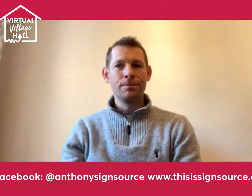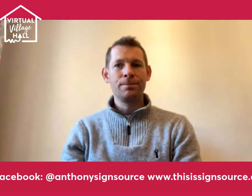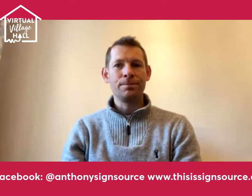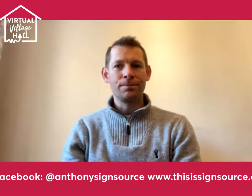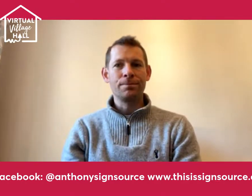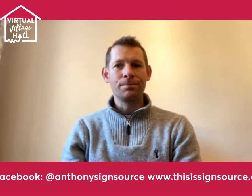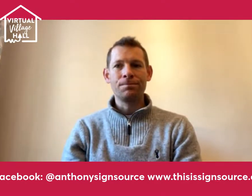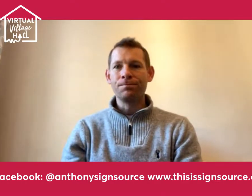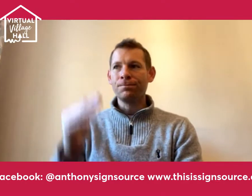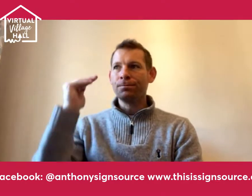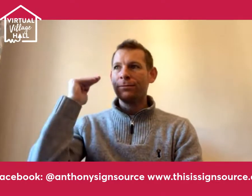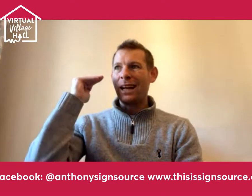average,